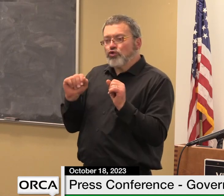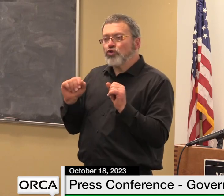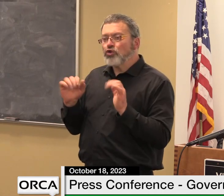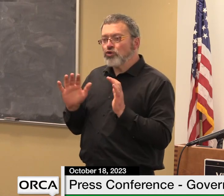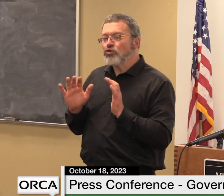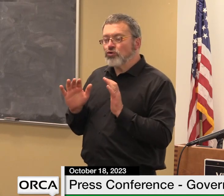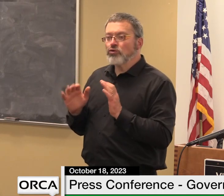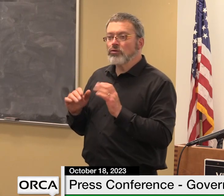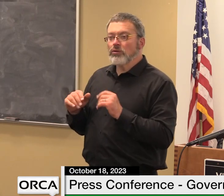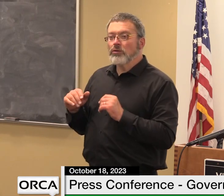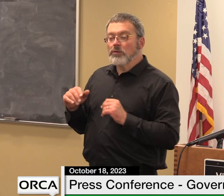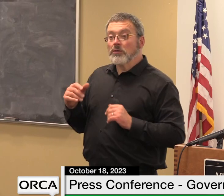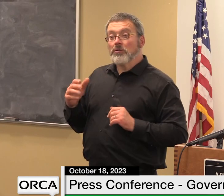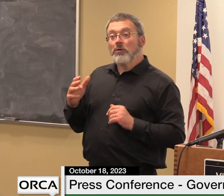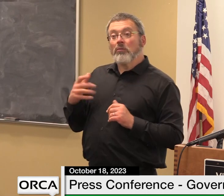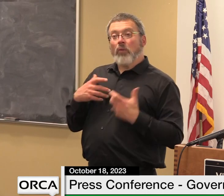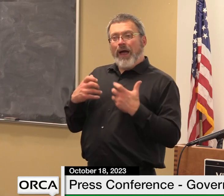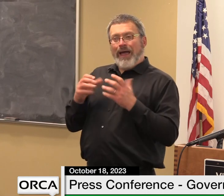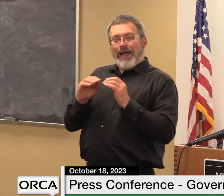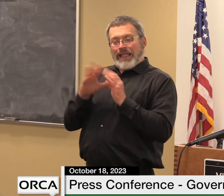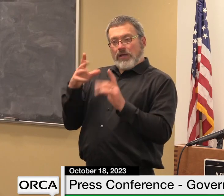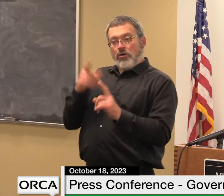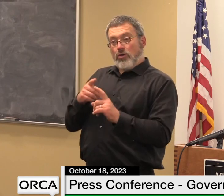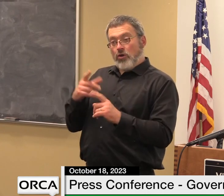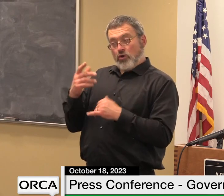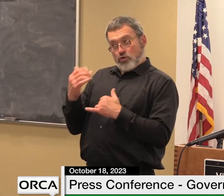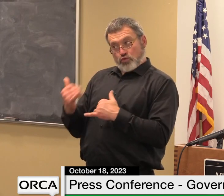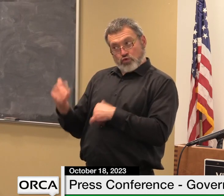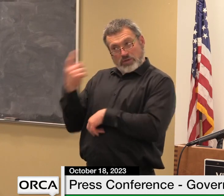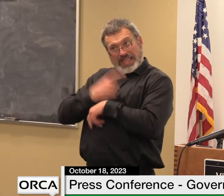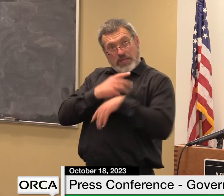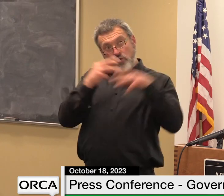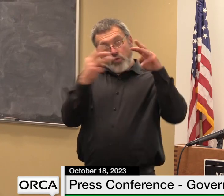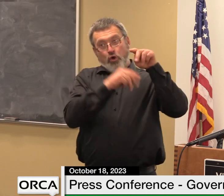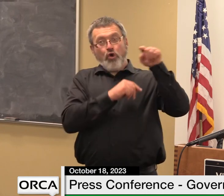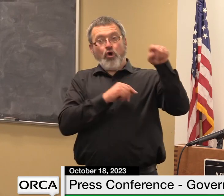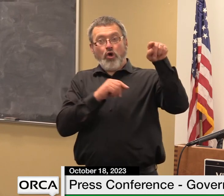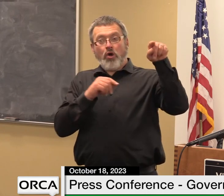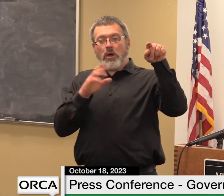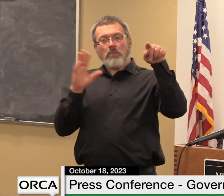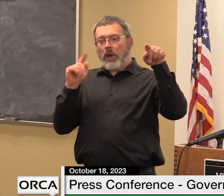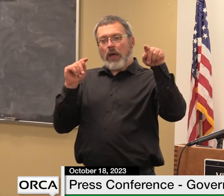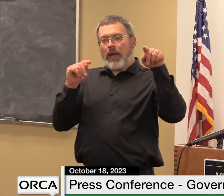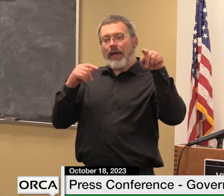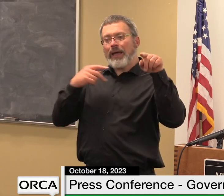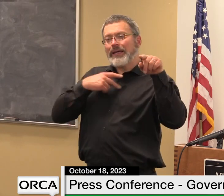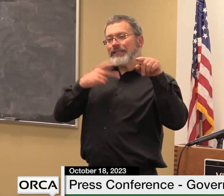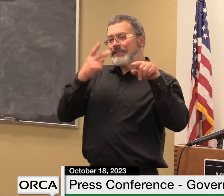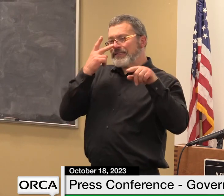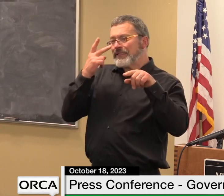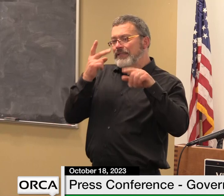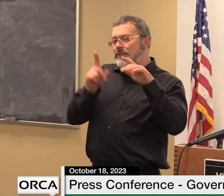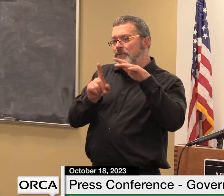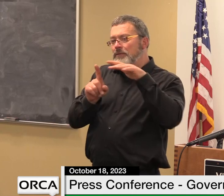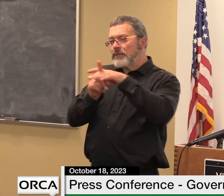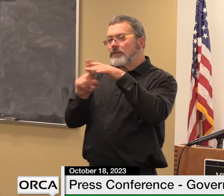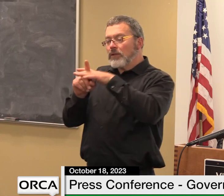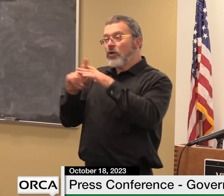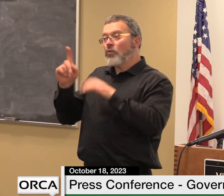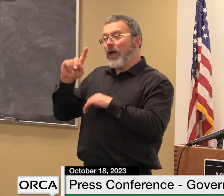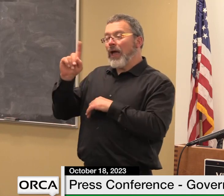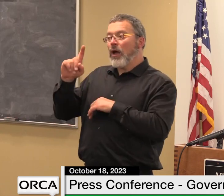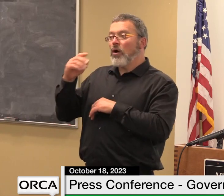although not relevant to the situation today, we have seen a couple of inquiries come up for one of our Homeland Security grant programs